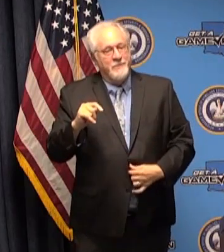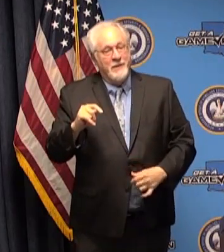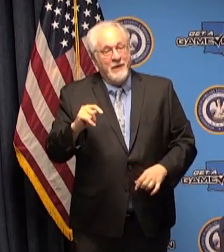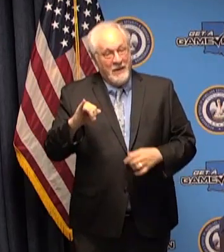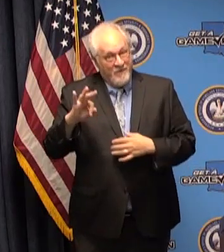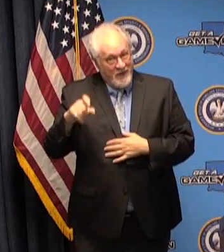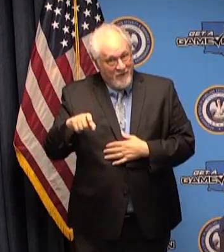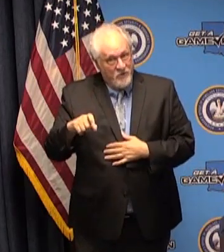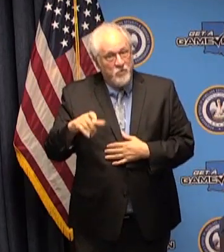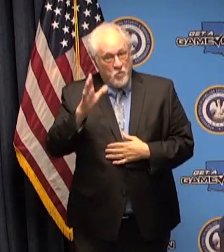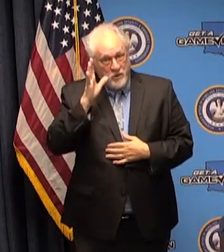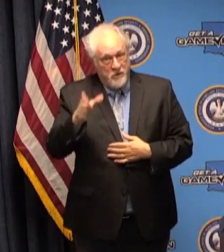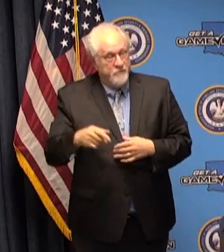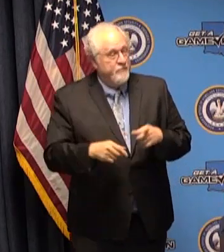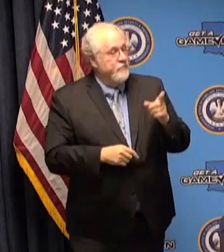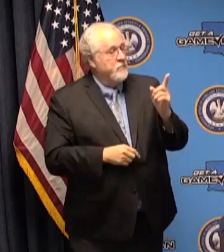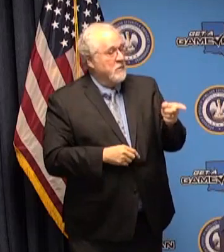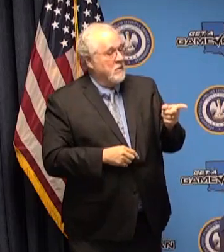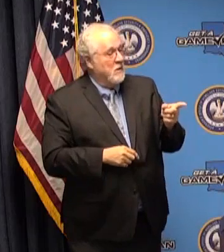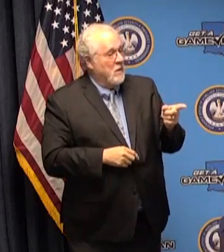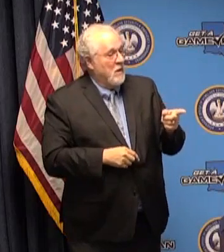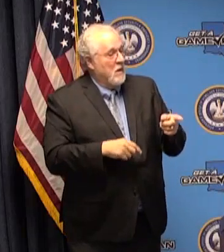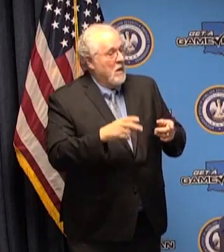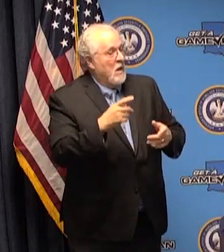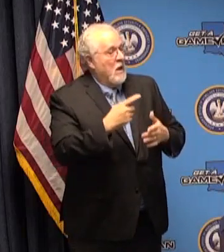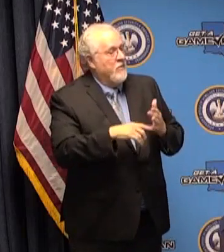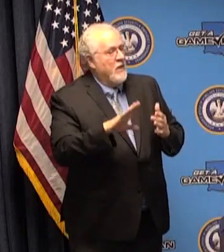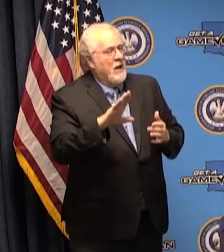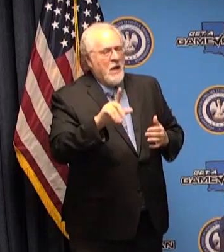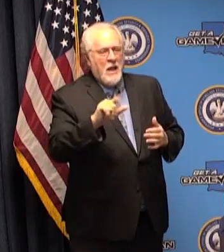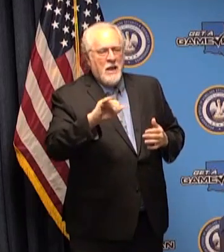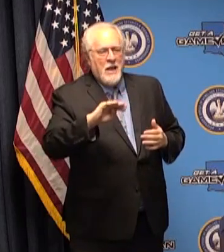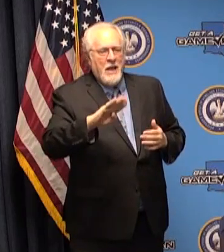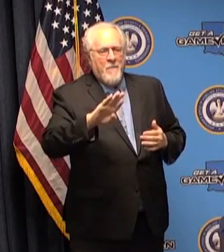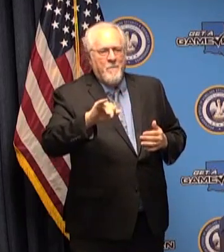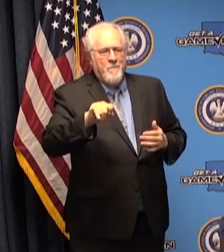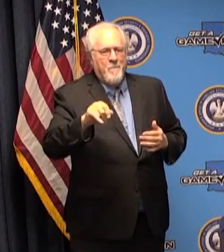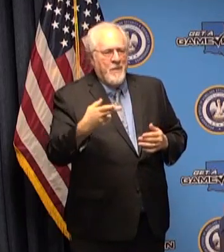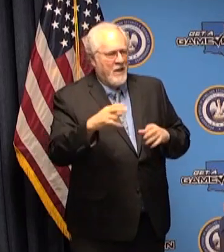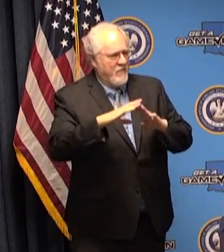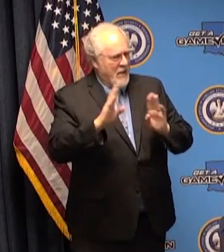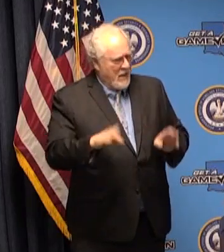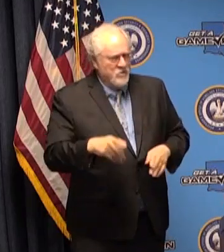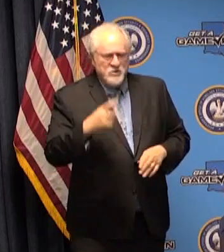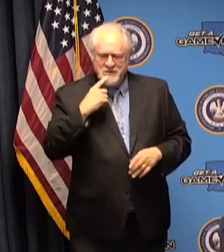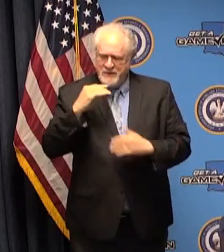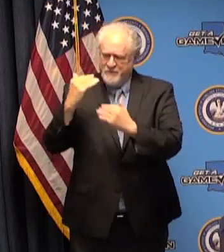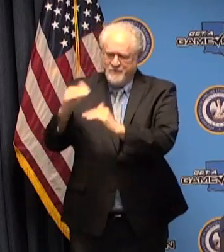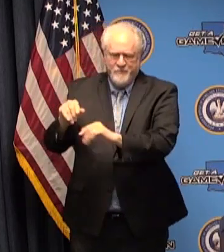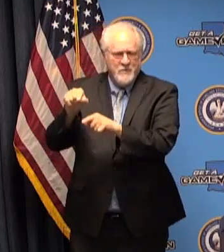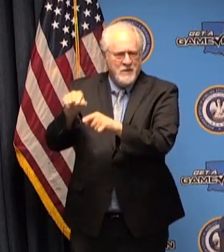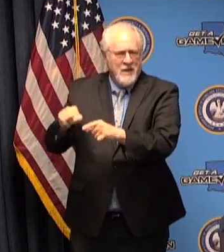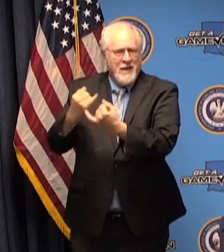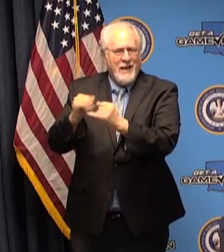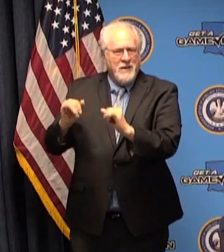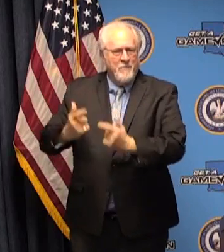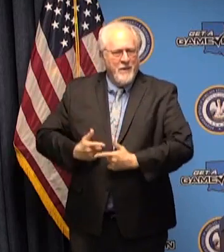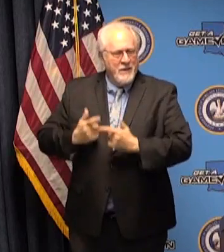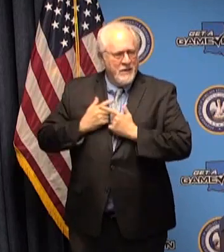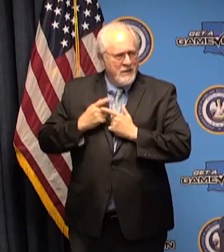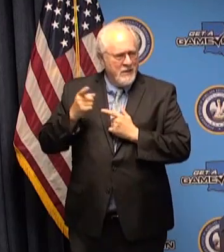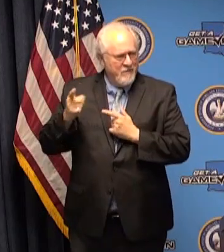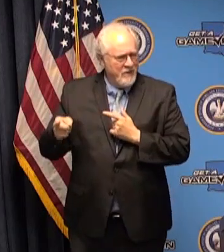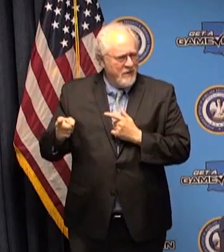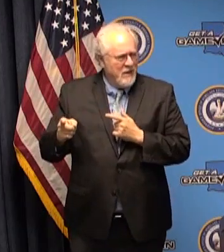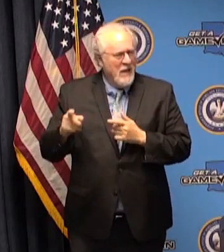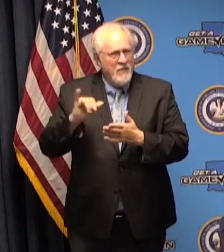is available to us. Yes, sir. Can you give us an update on the Lambeth House? A couple days ago, you said the cases were all confined to the independent living wing of